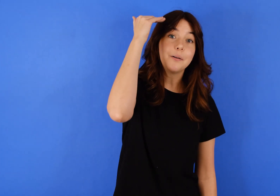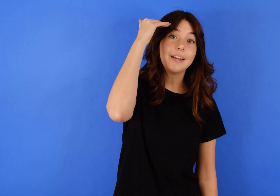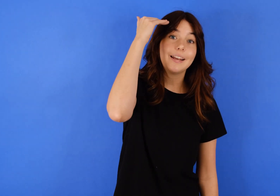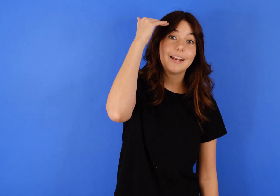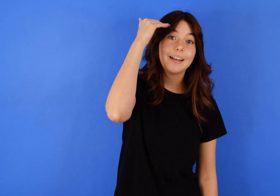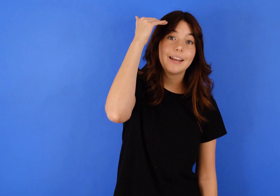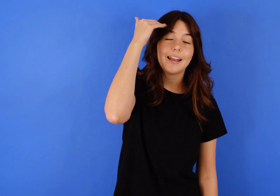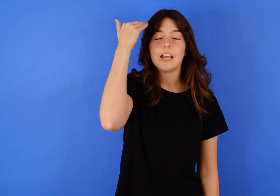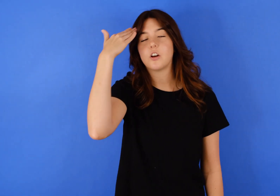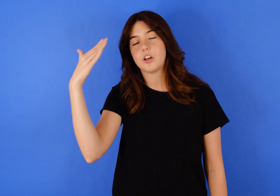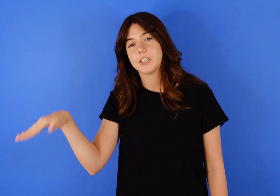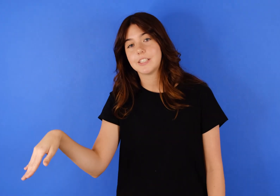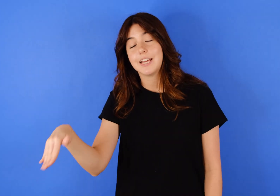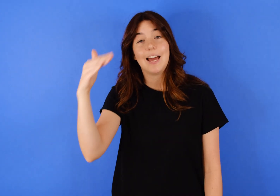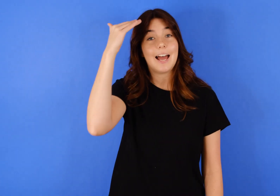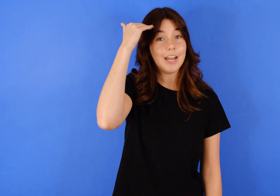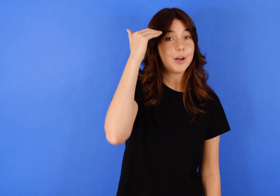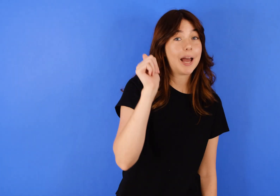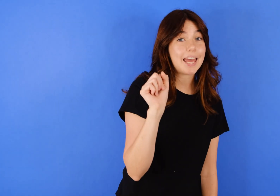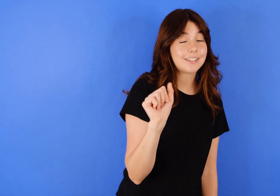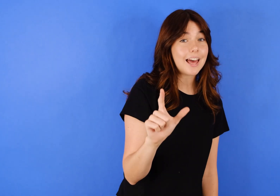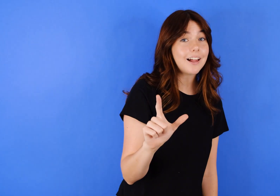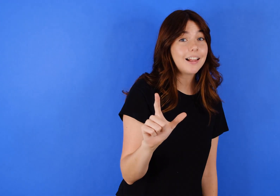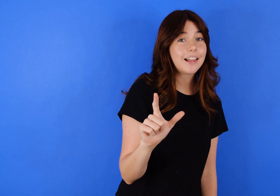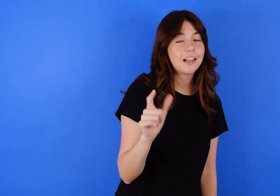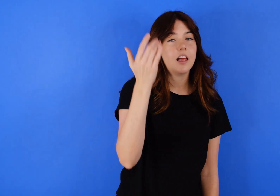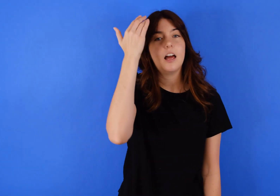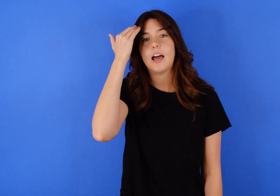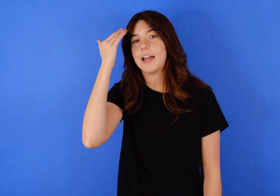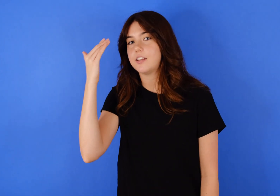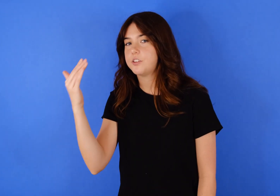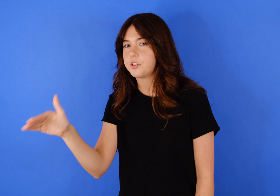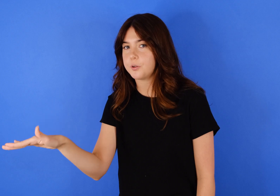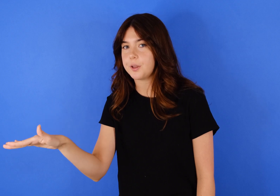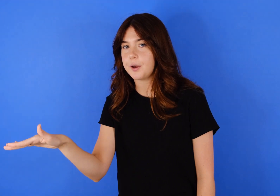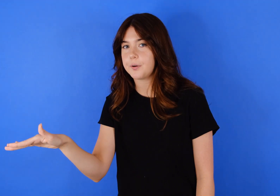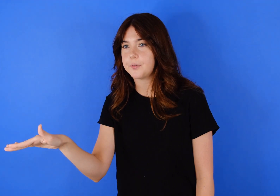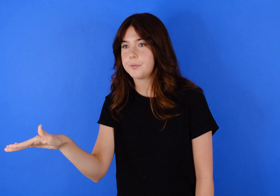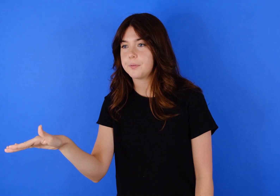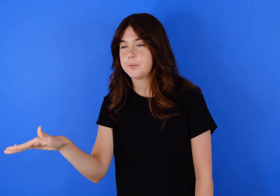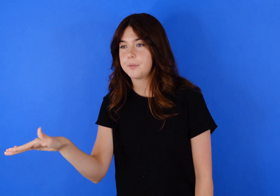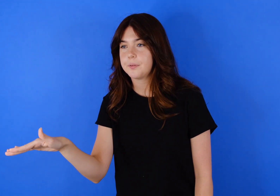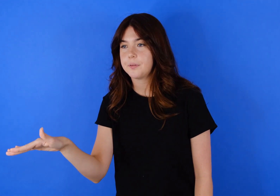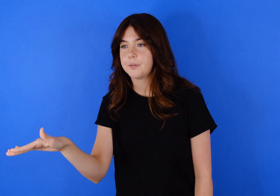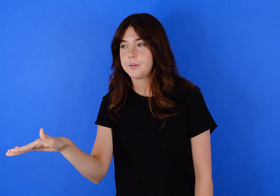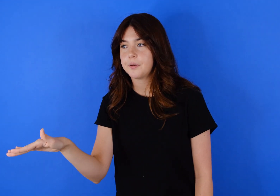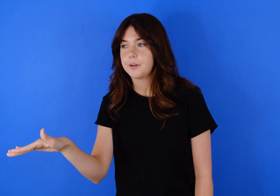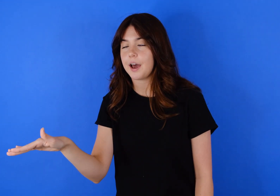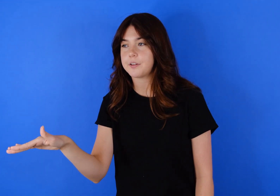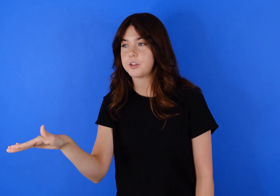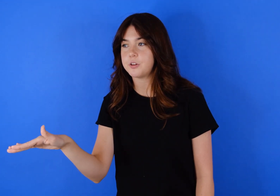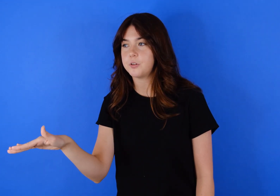it. I don't know it. I know ASL. I don't know how